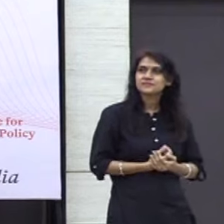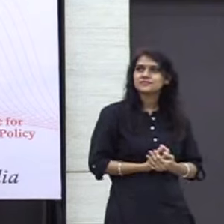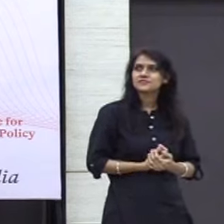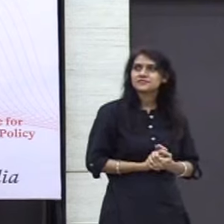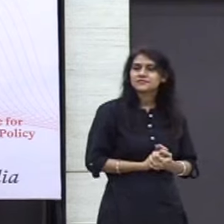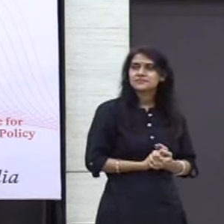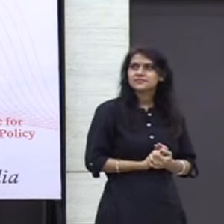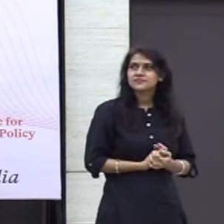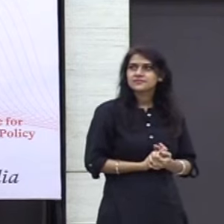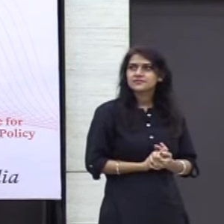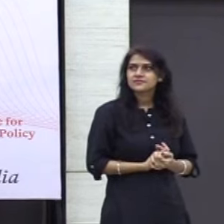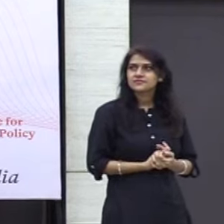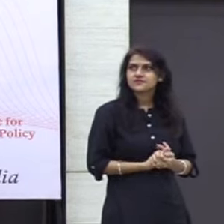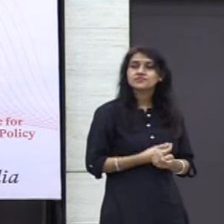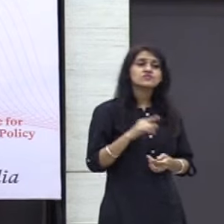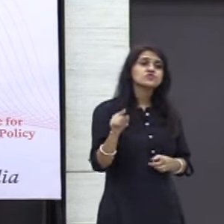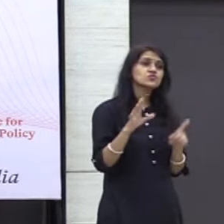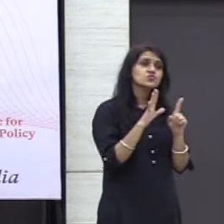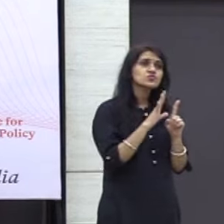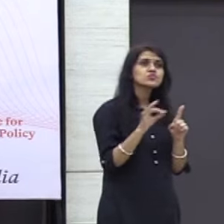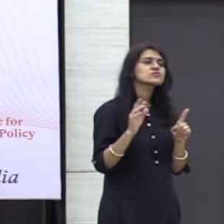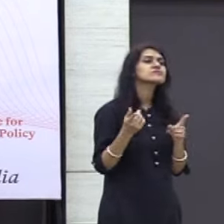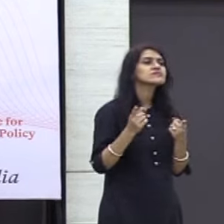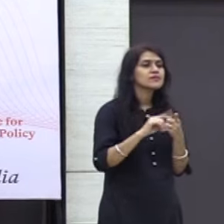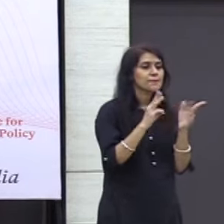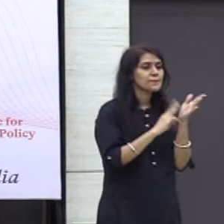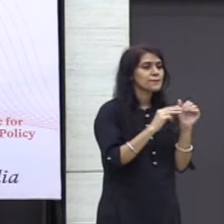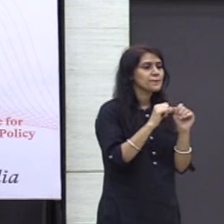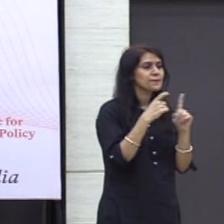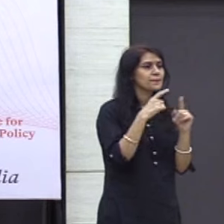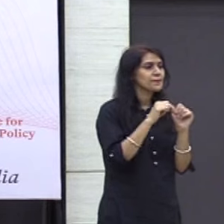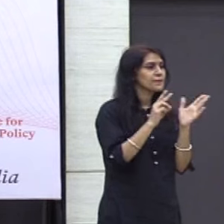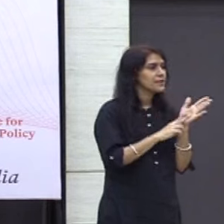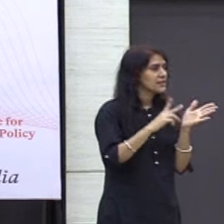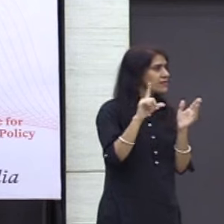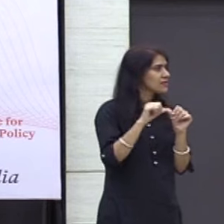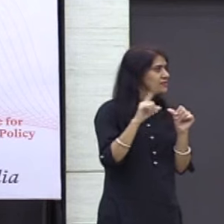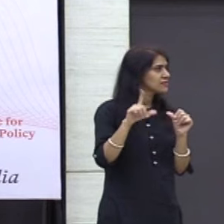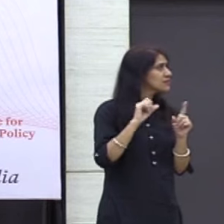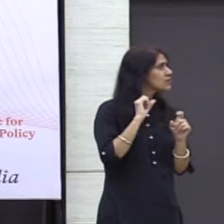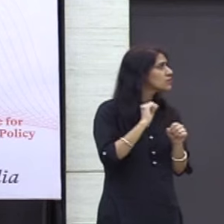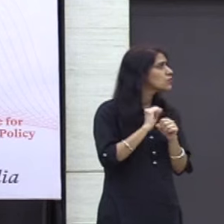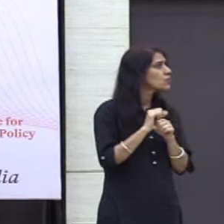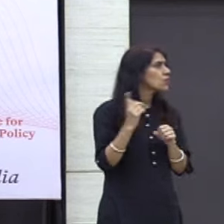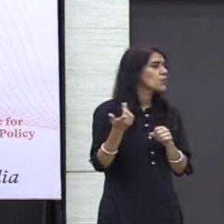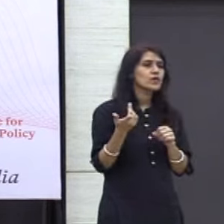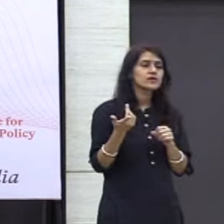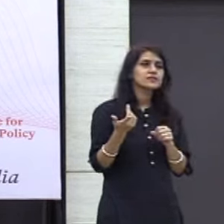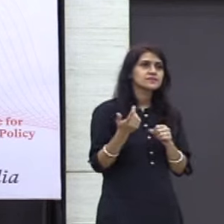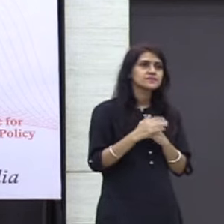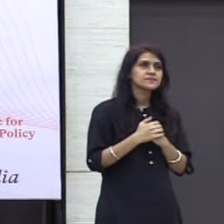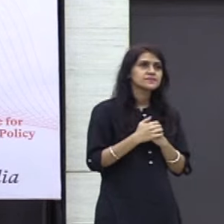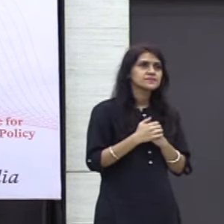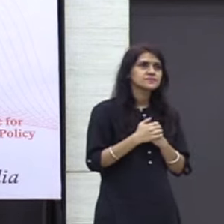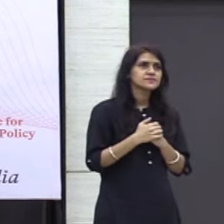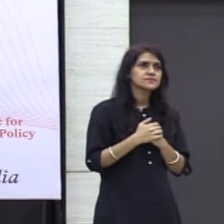Now, what they have done in Vijay Madan Lal Chaudhary, they have said that